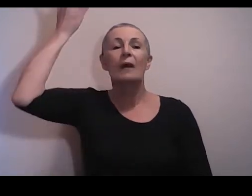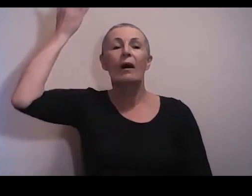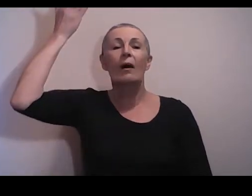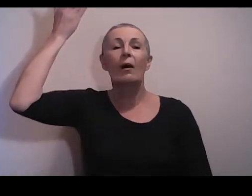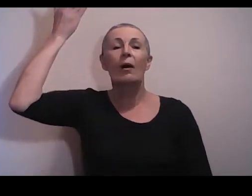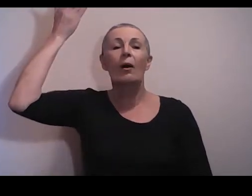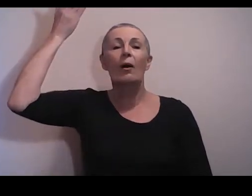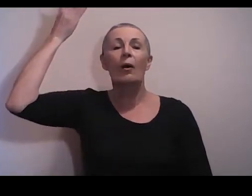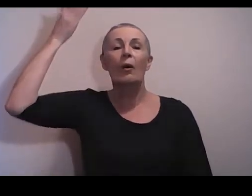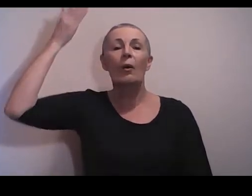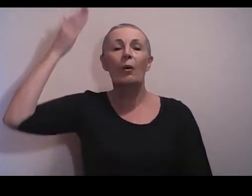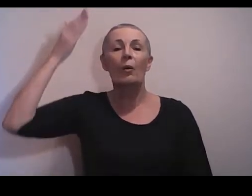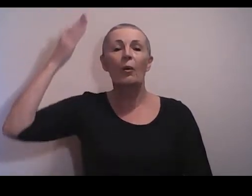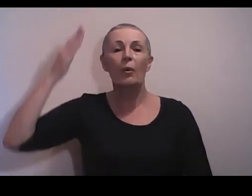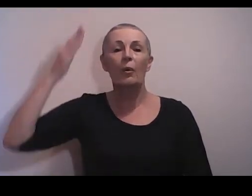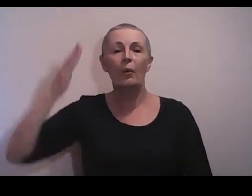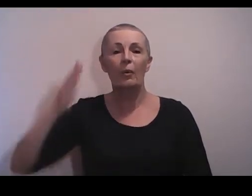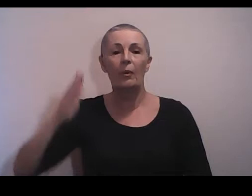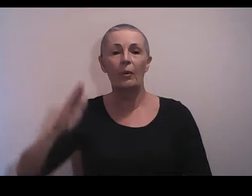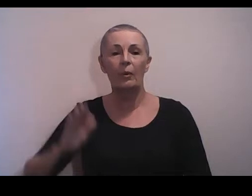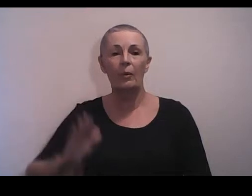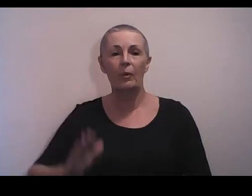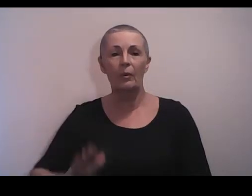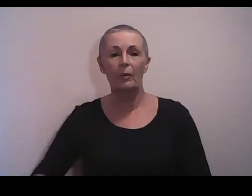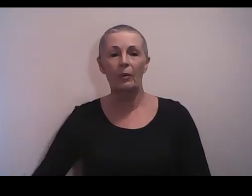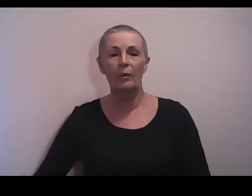gently exhaling as you go down.